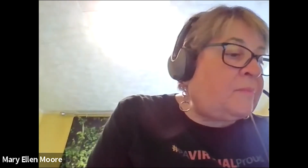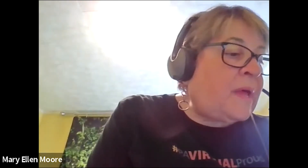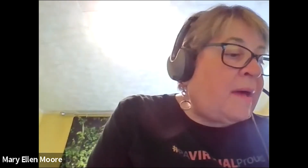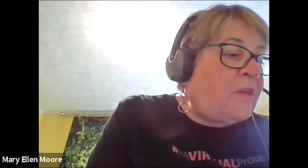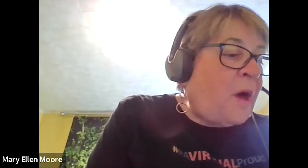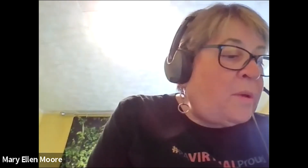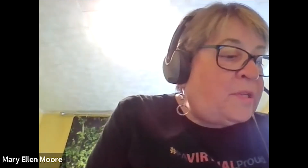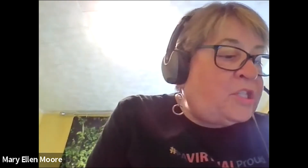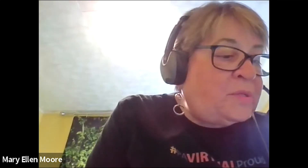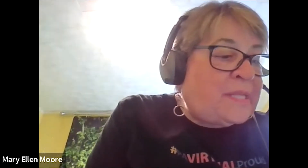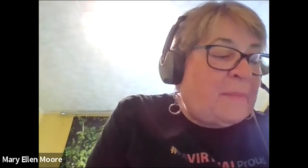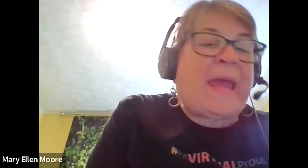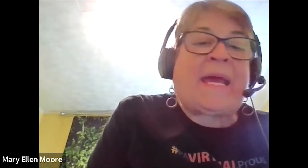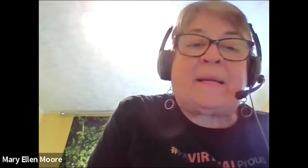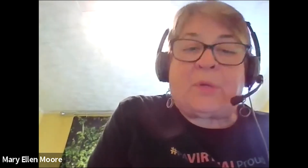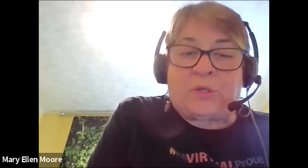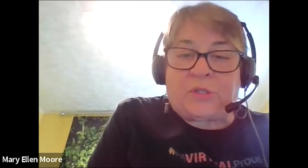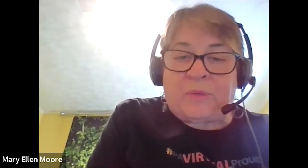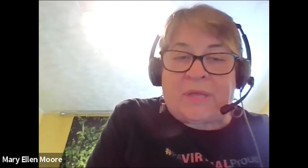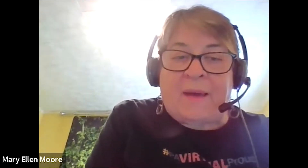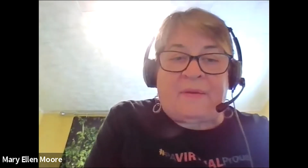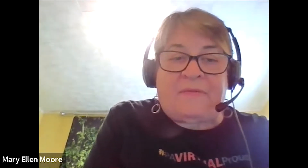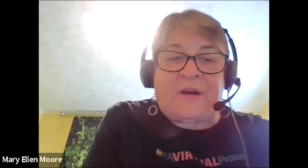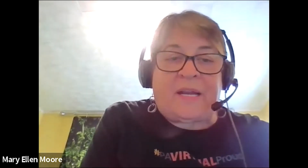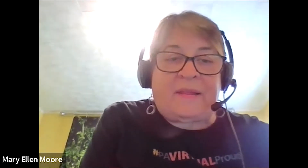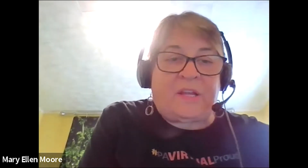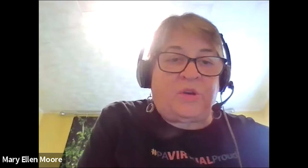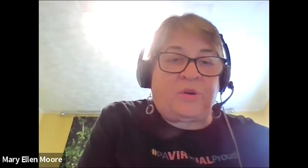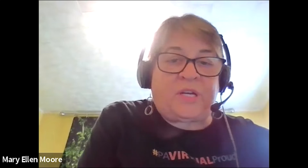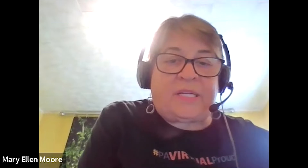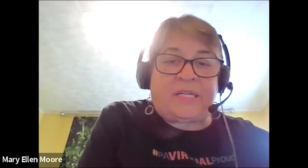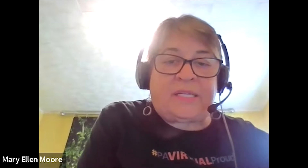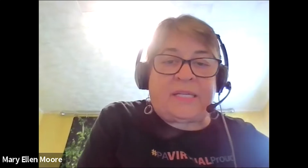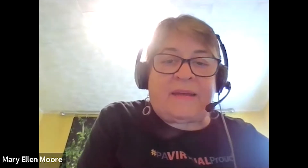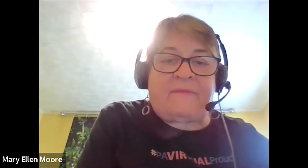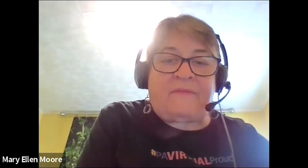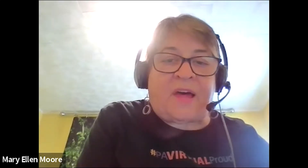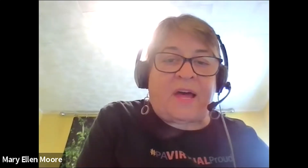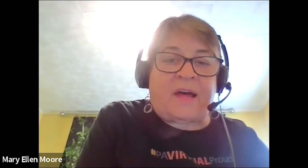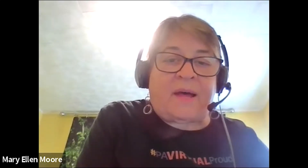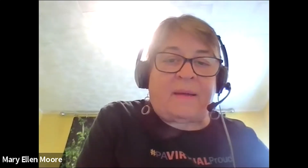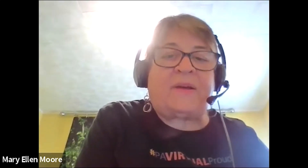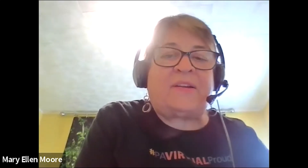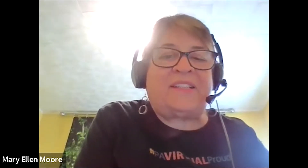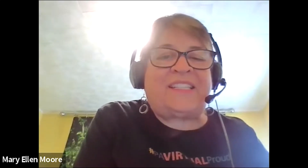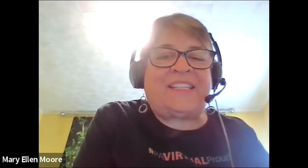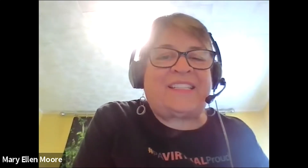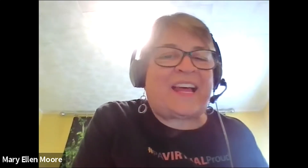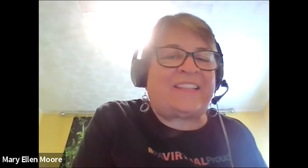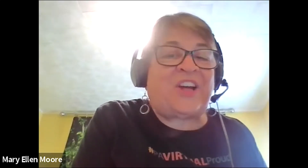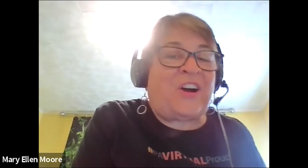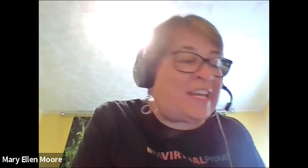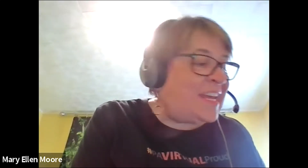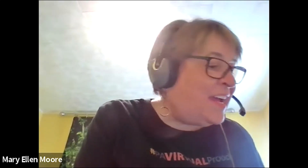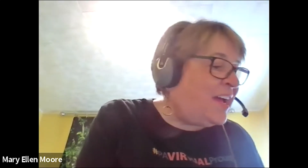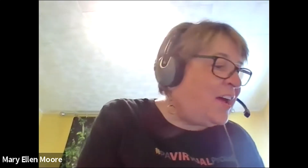I thought we would do some animals. Would that be fun? And then you could give the she's like donkey.